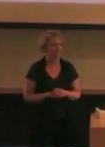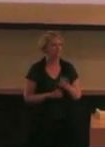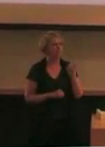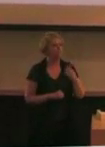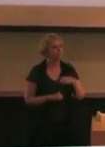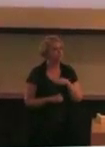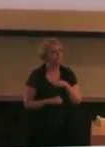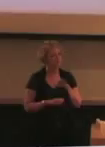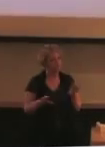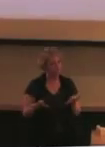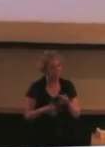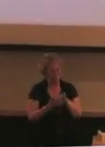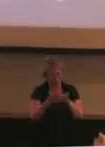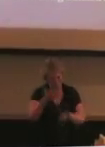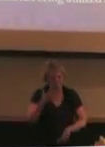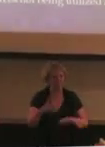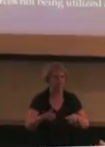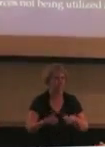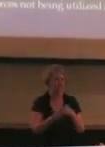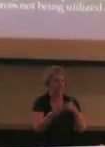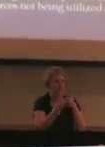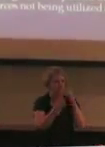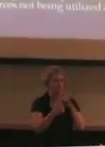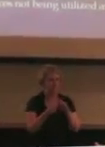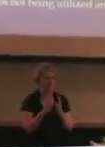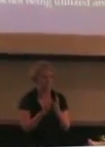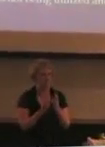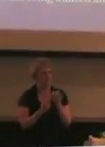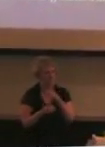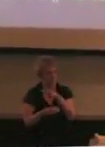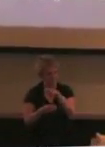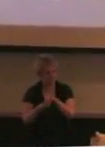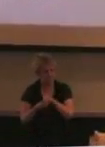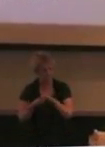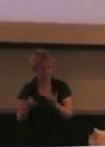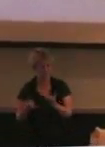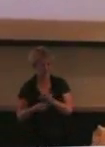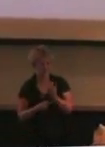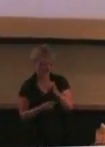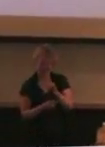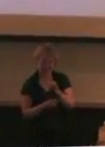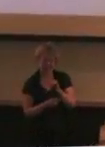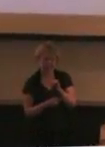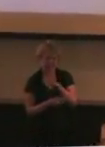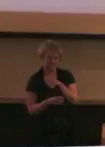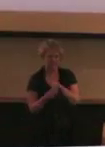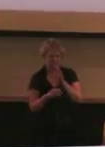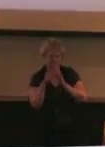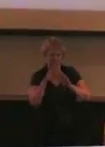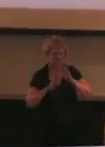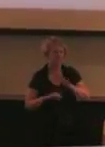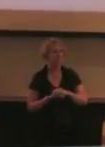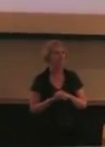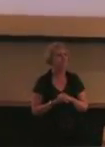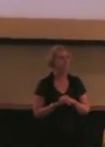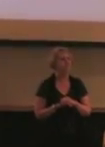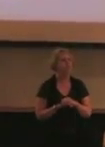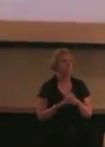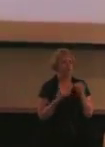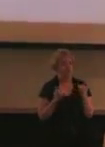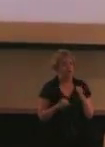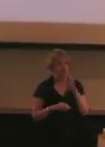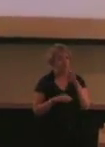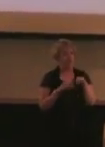We endure various different challenges on the deaf unit, and that still includes today. But since we're talking about health